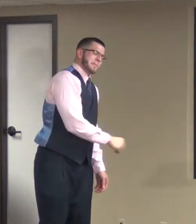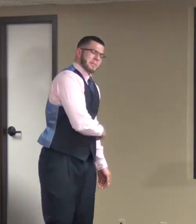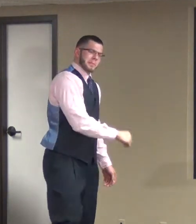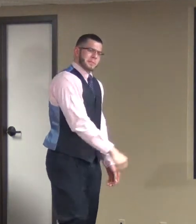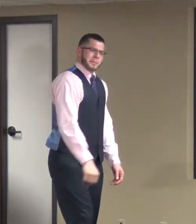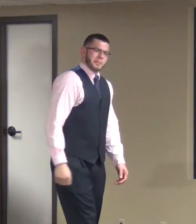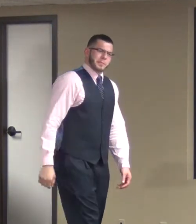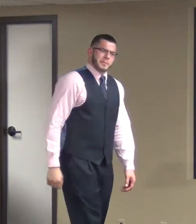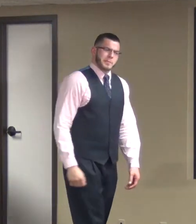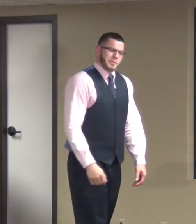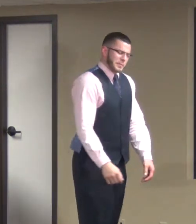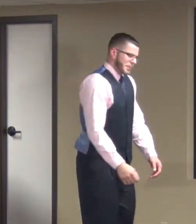believe. Yeah.